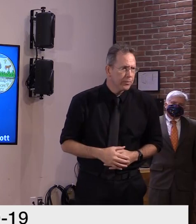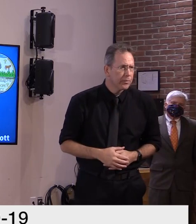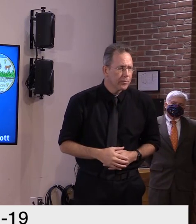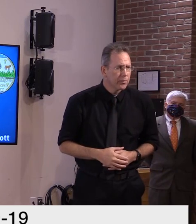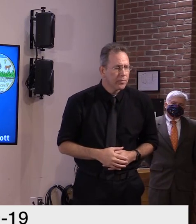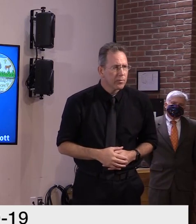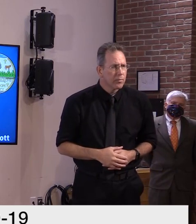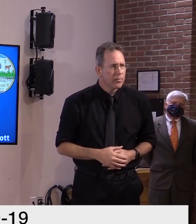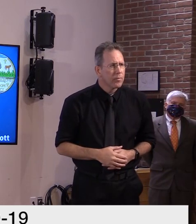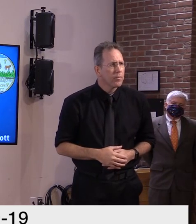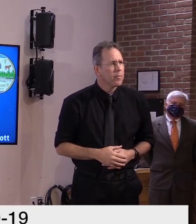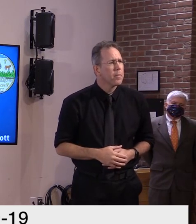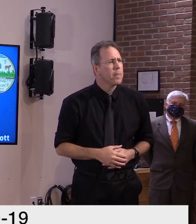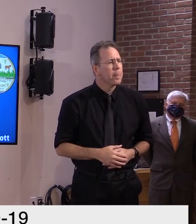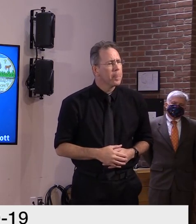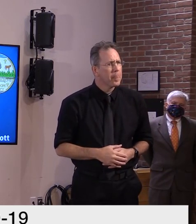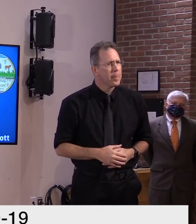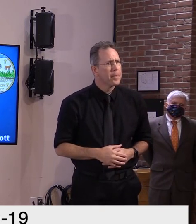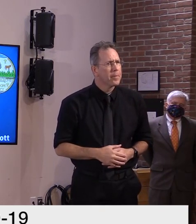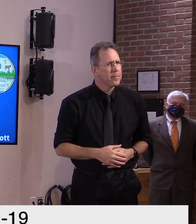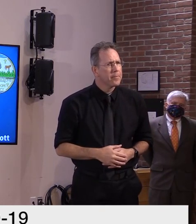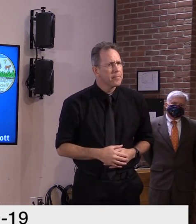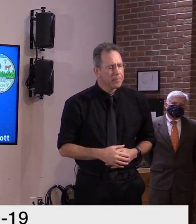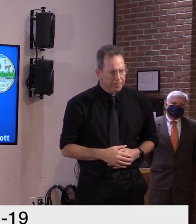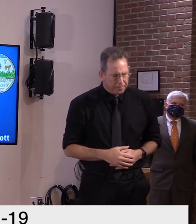And is there any differentiation between